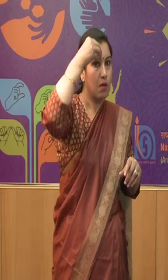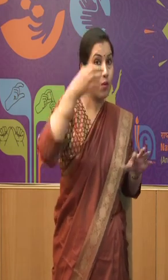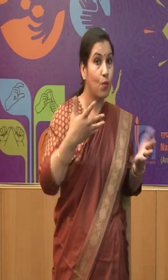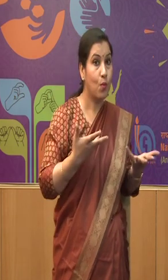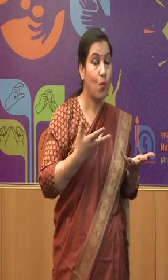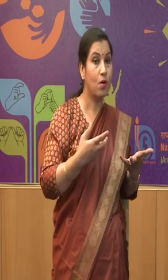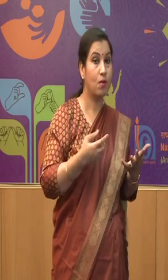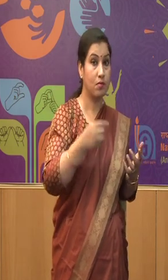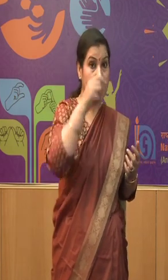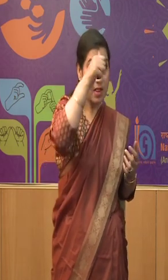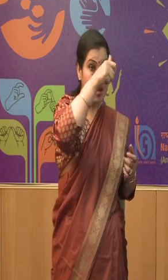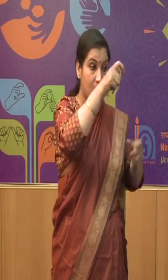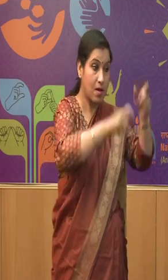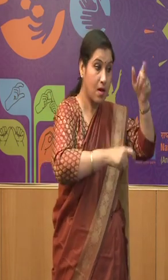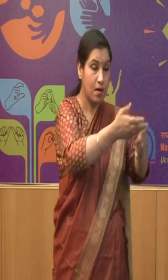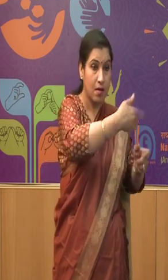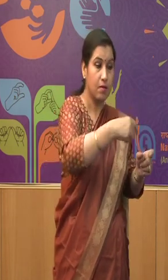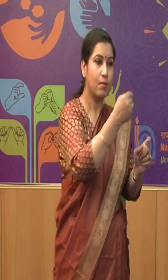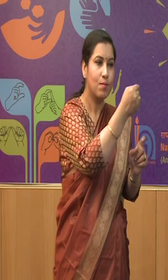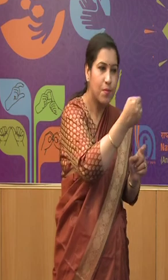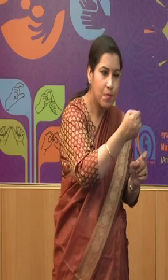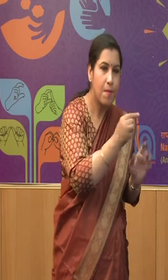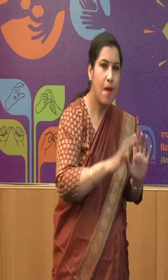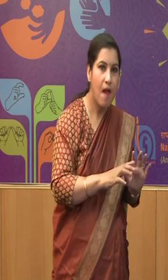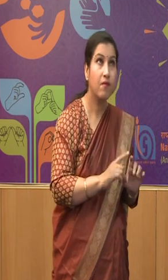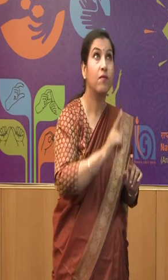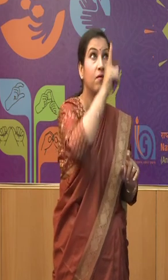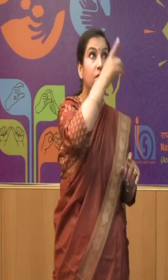weakness in their culture and decided to remove them.